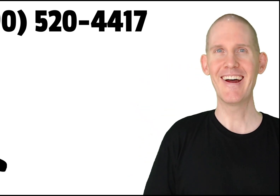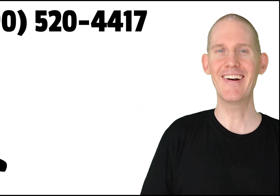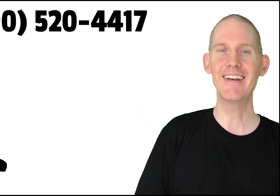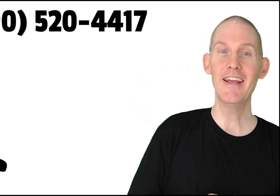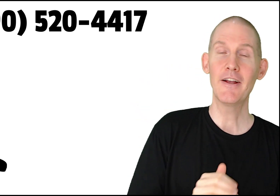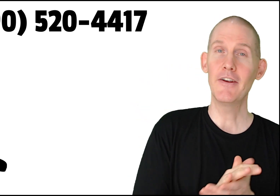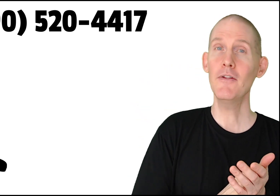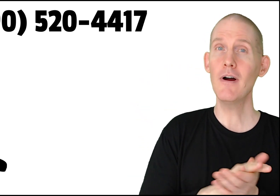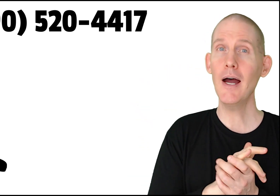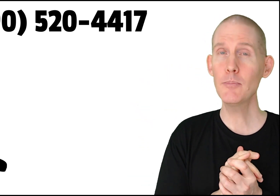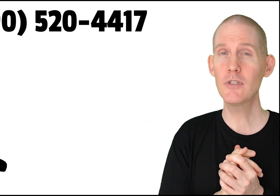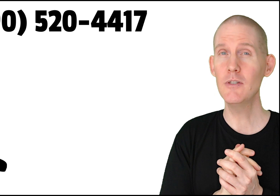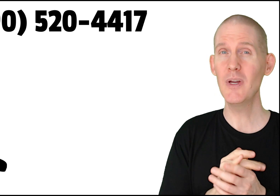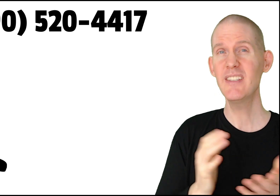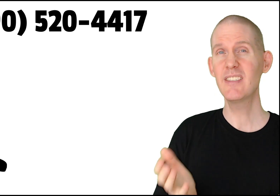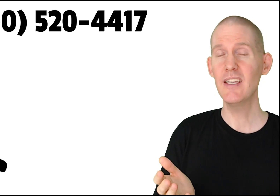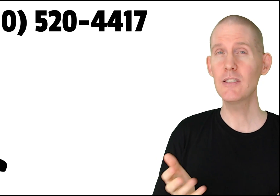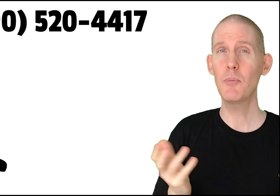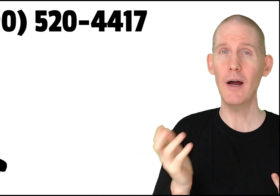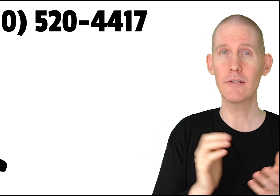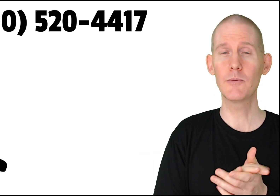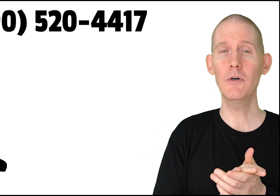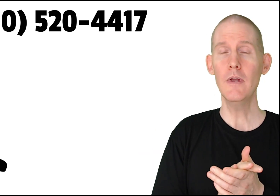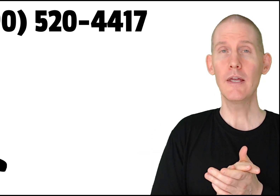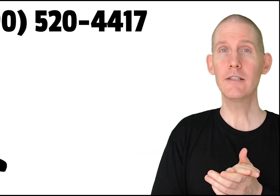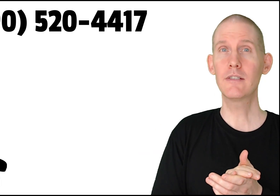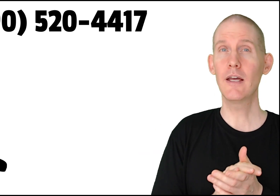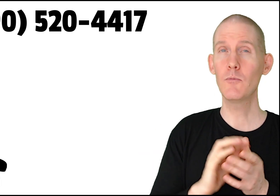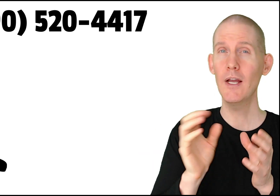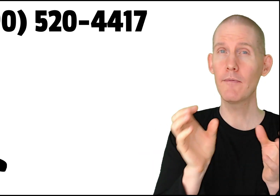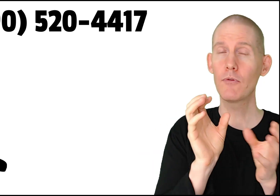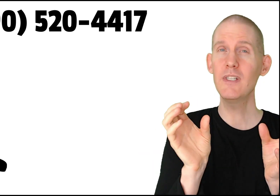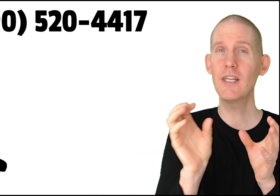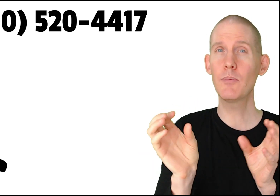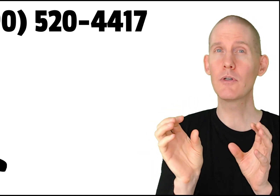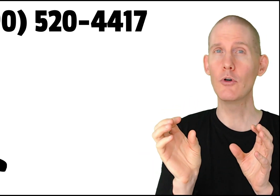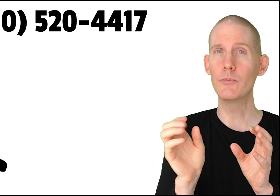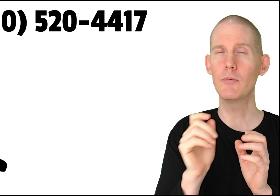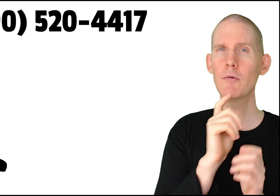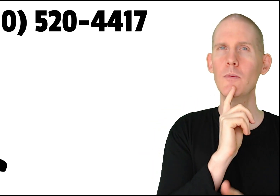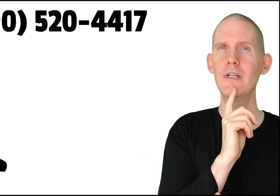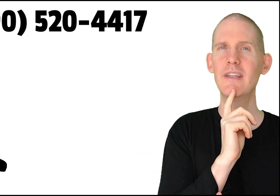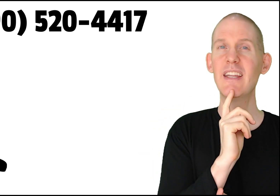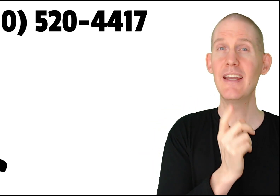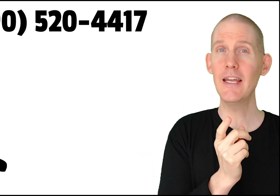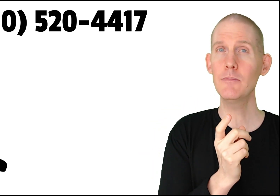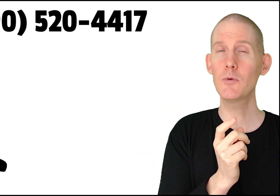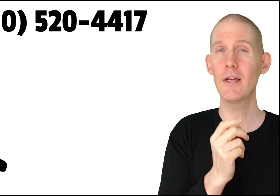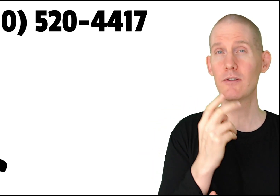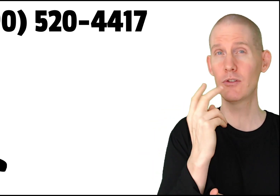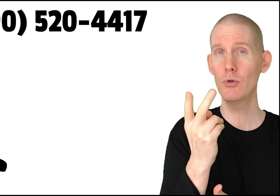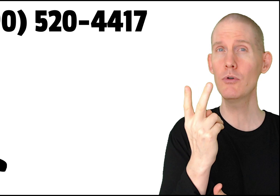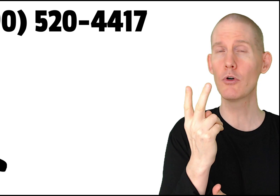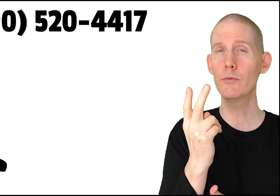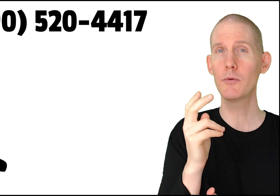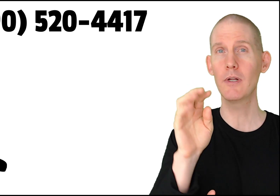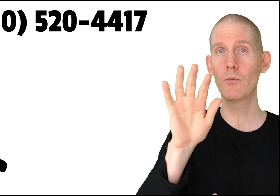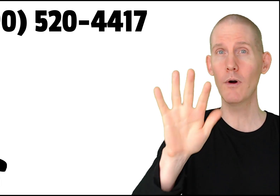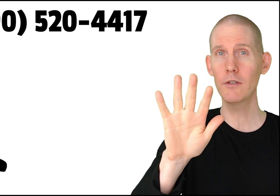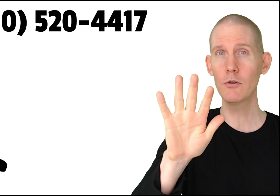right, another option you may see, it's possible, is that we have 3 separate groups. Remember when we did the names, we had 2 groups, so we did 1 group